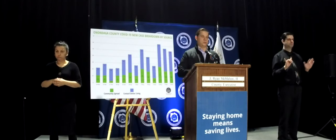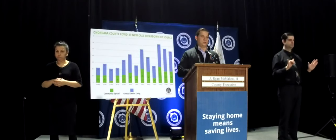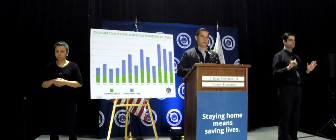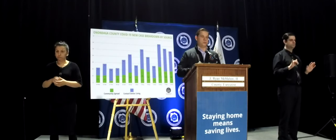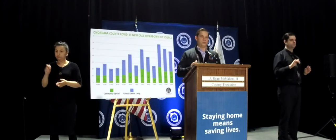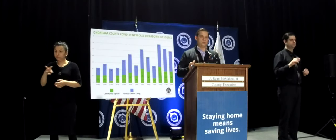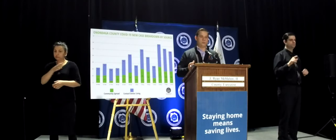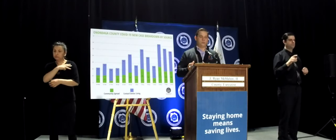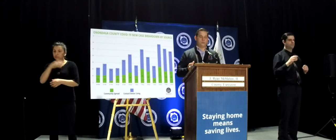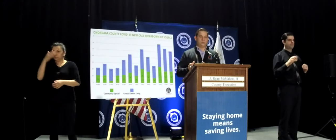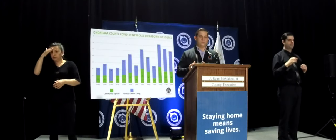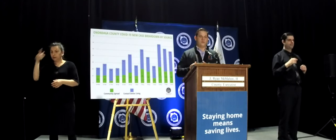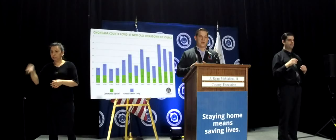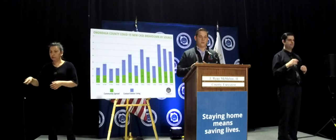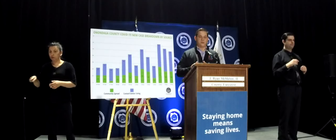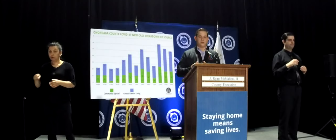with